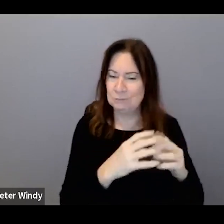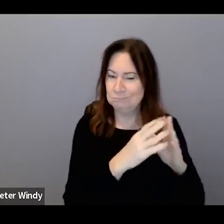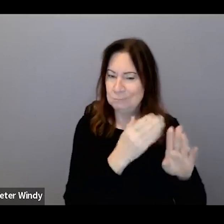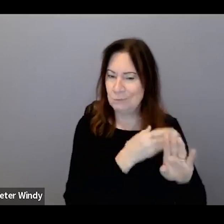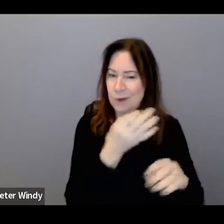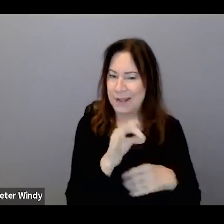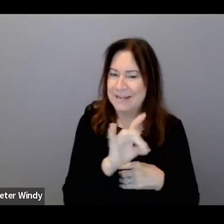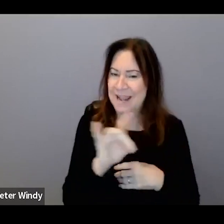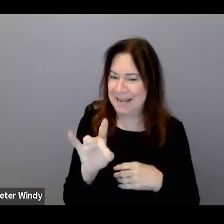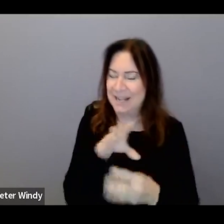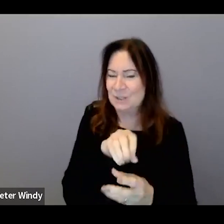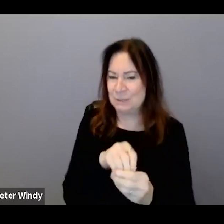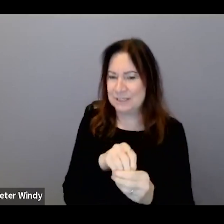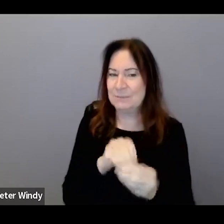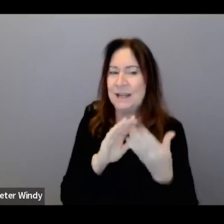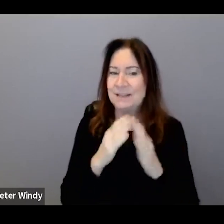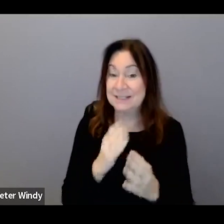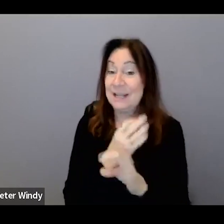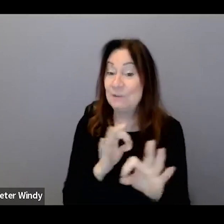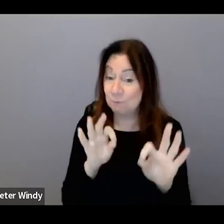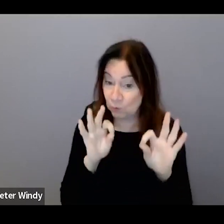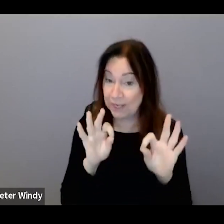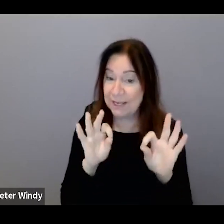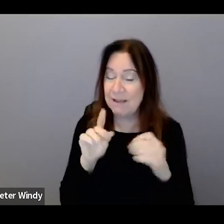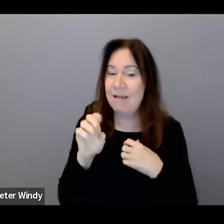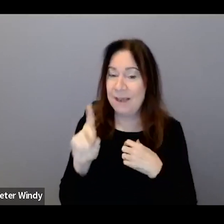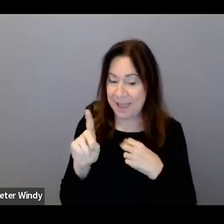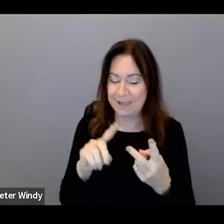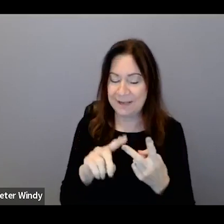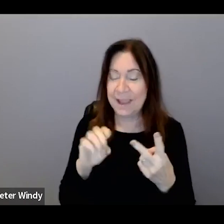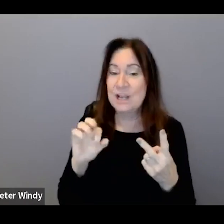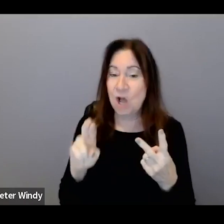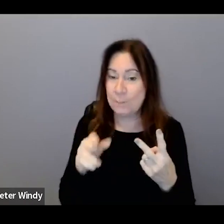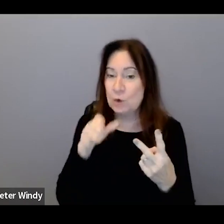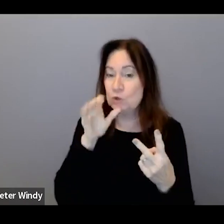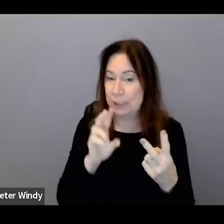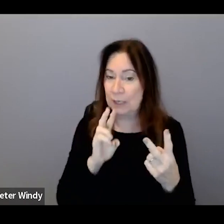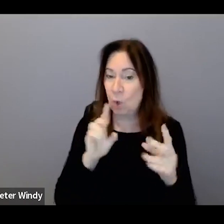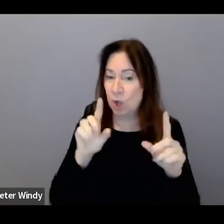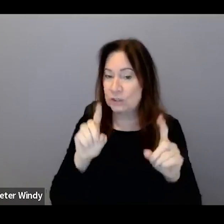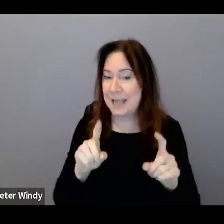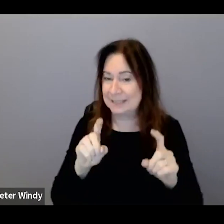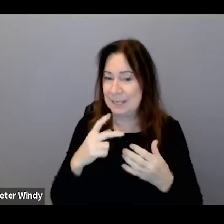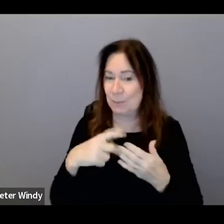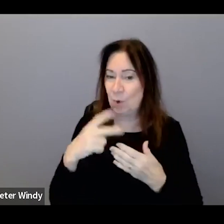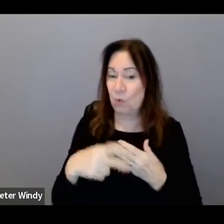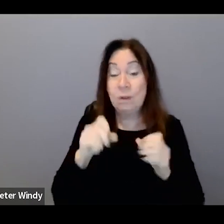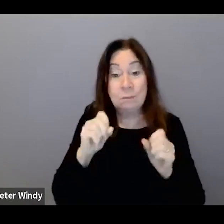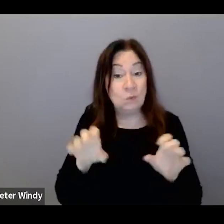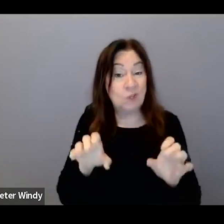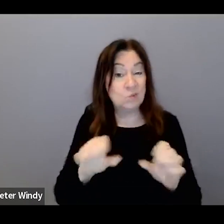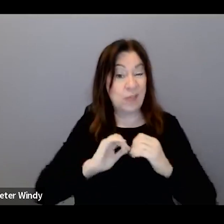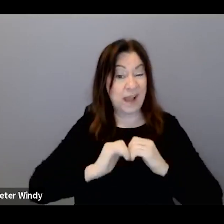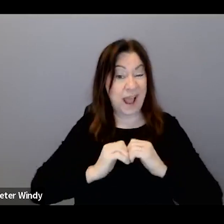to participate in the city's free lead and copper drinking water testing program. And you can do that